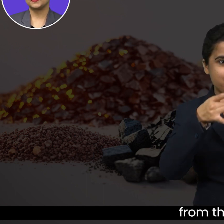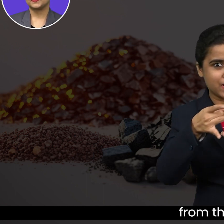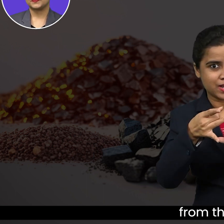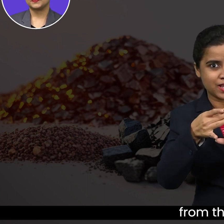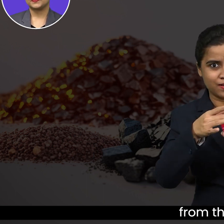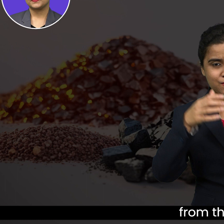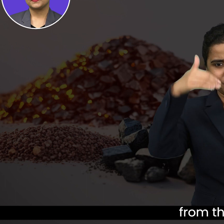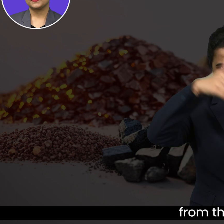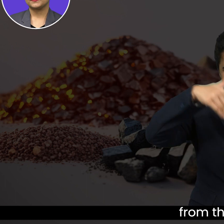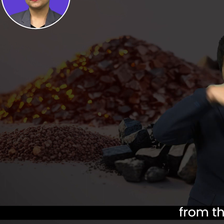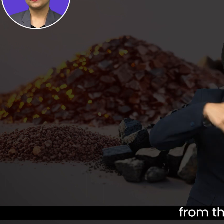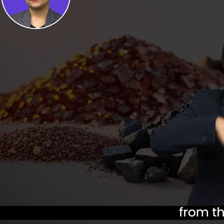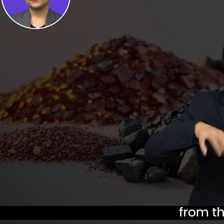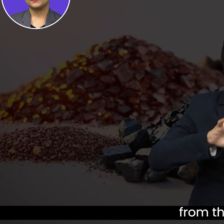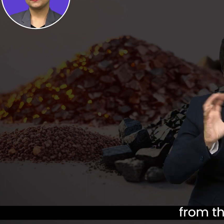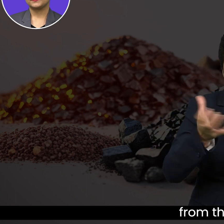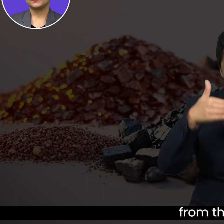crust?